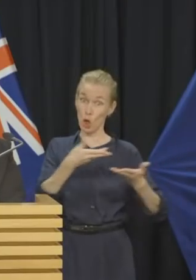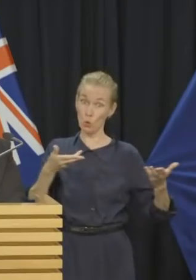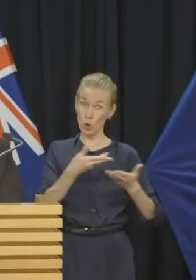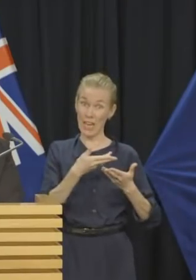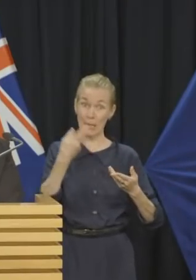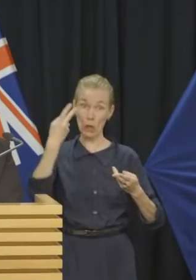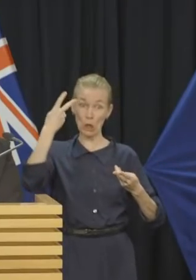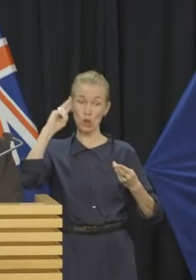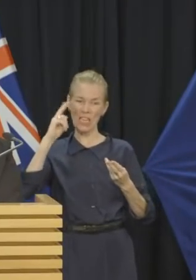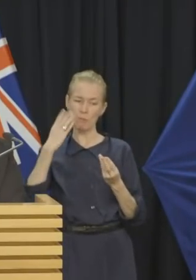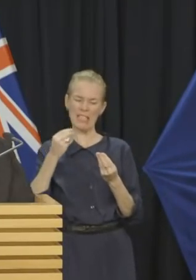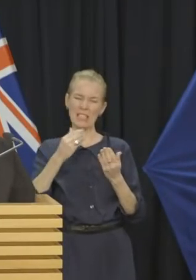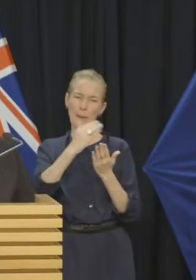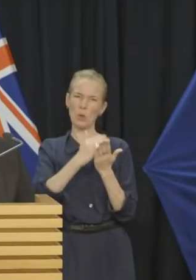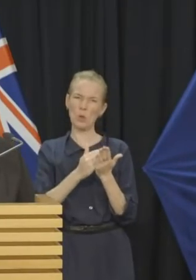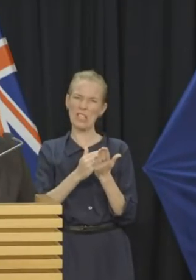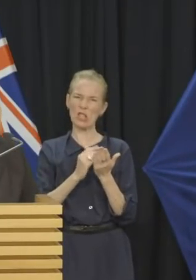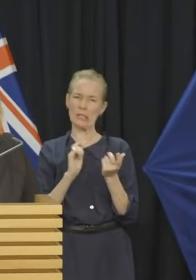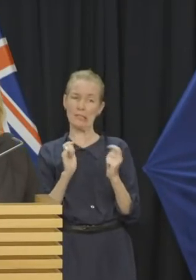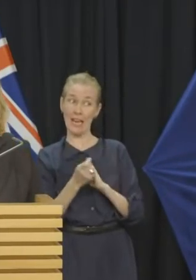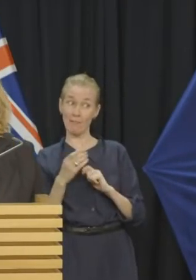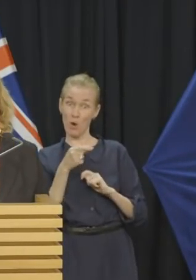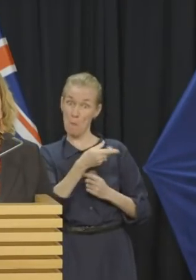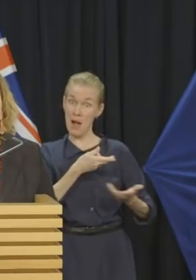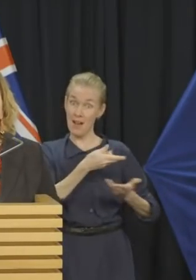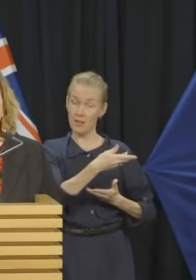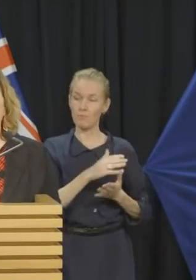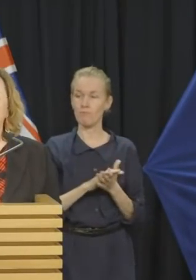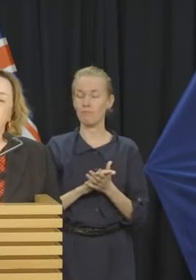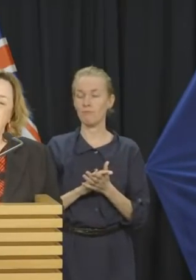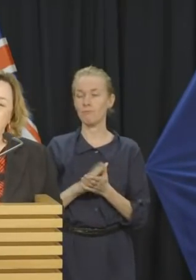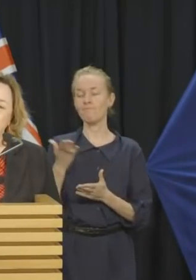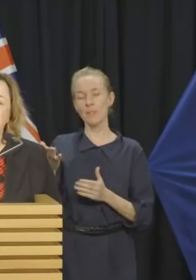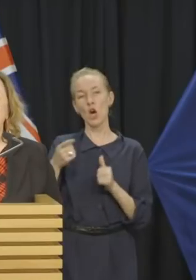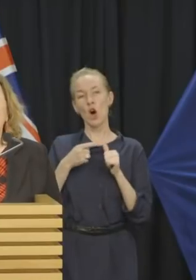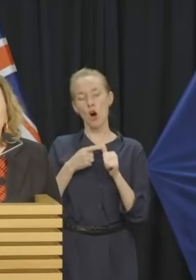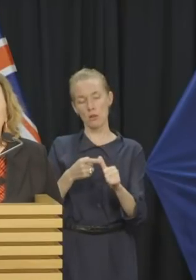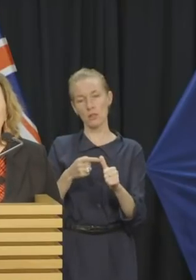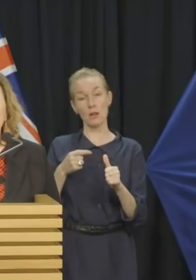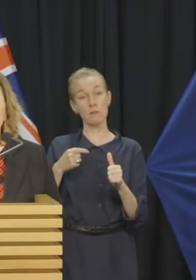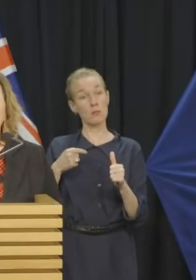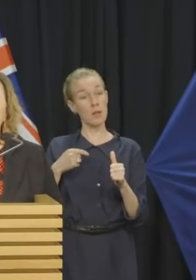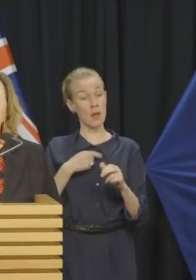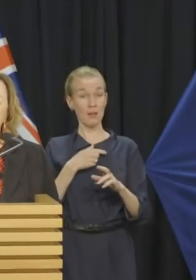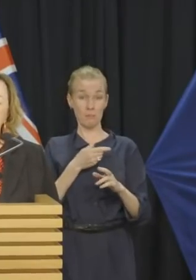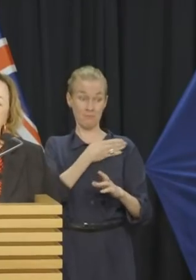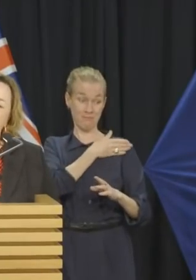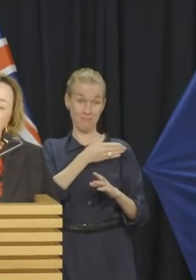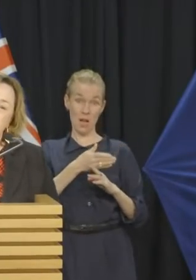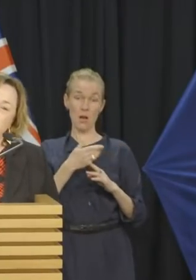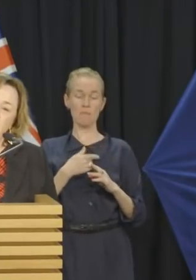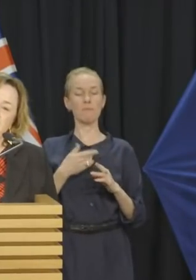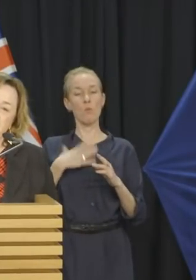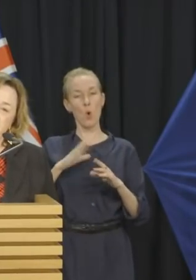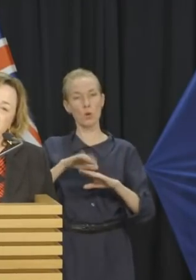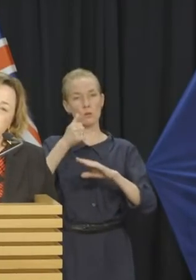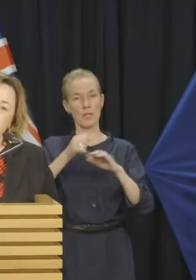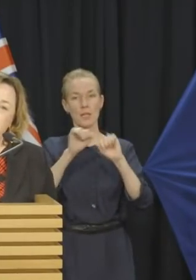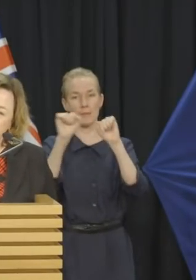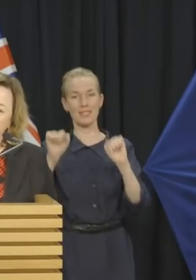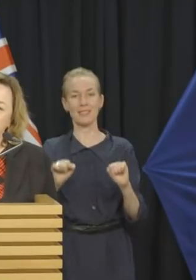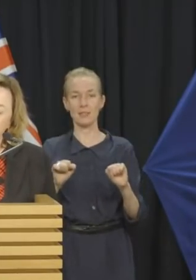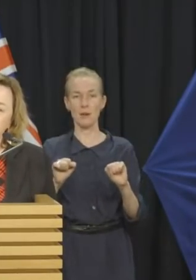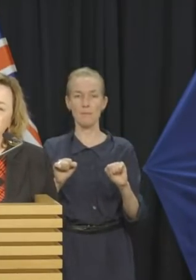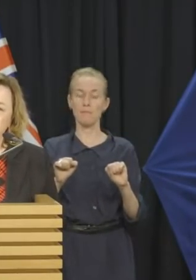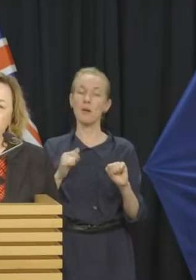my ideal solution to this was one that that was legal and one that could be implemented, and one that, from